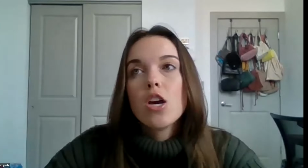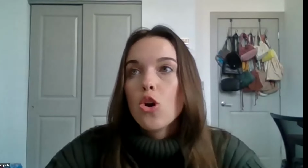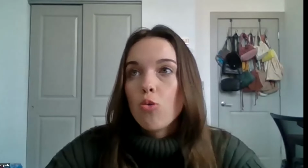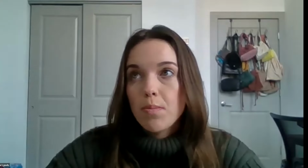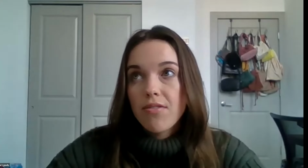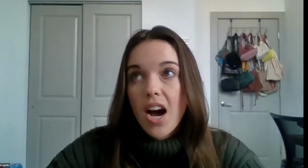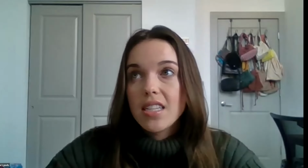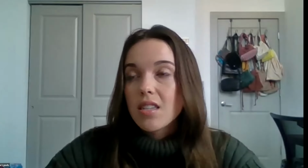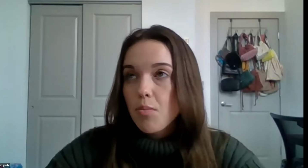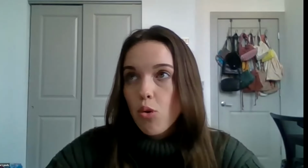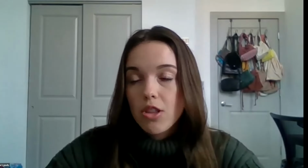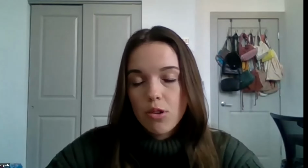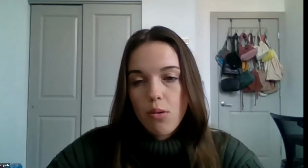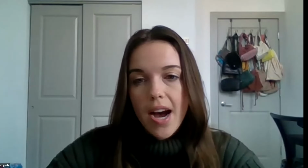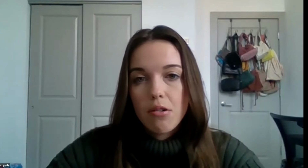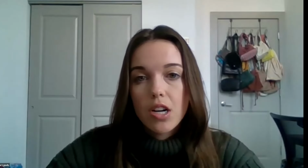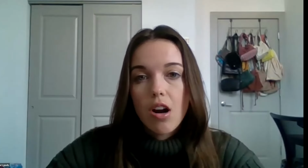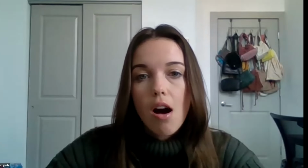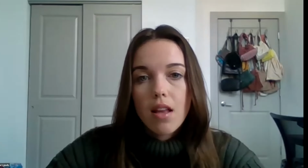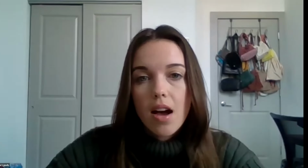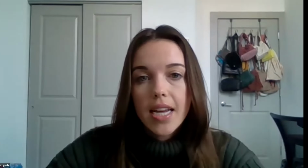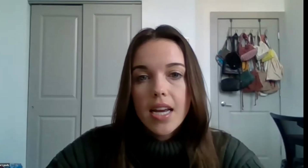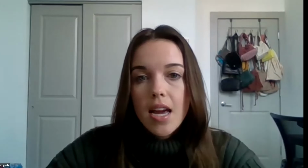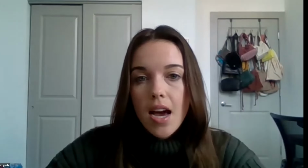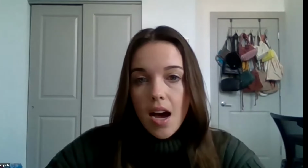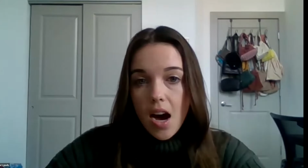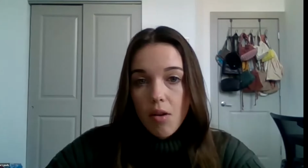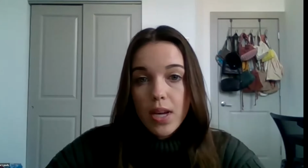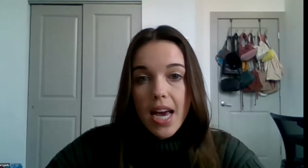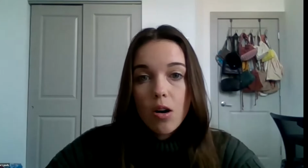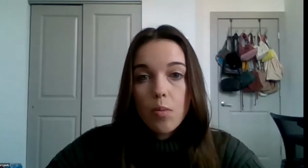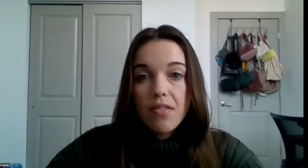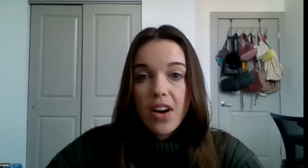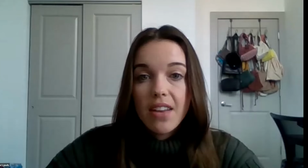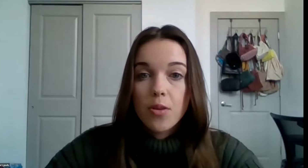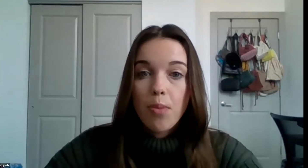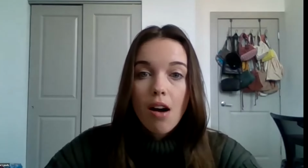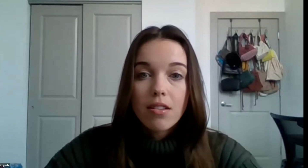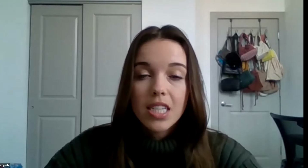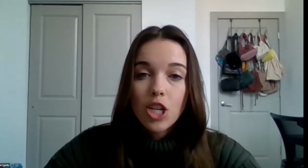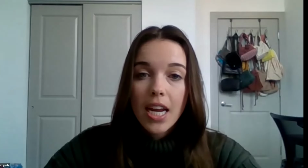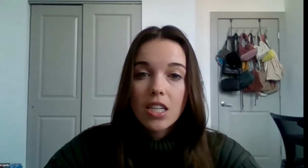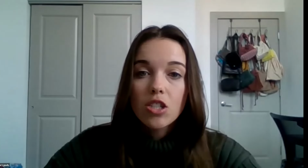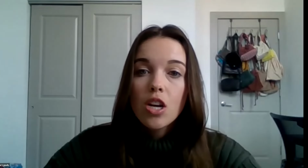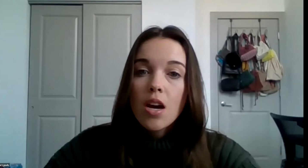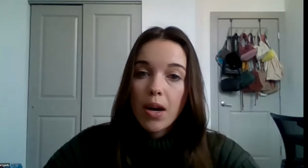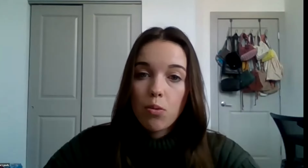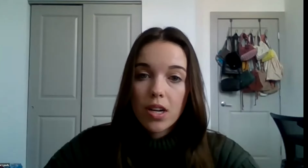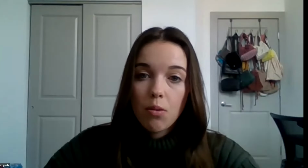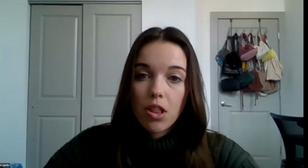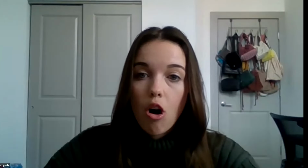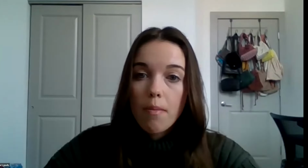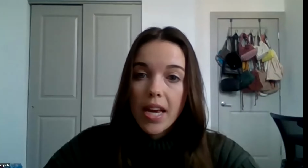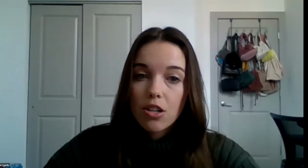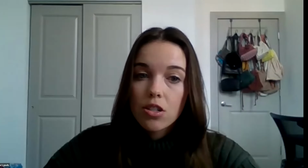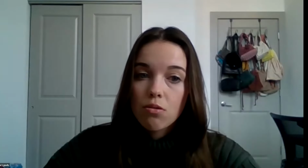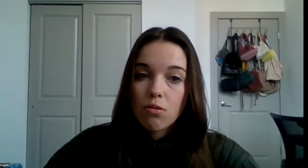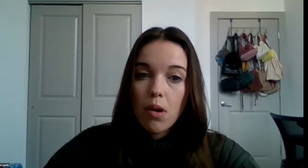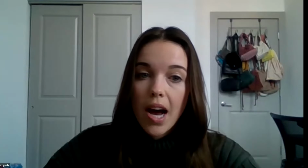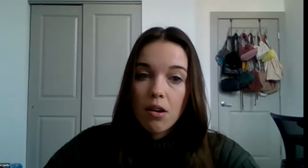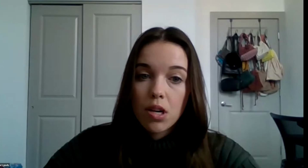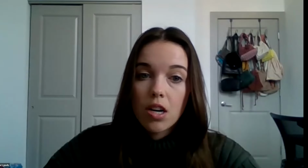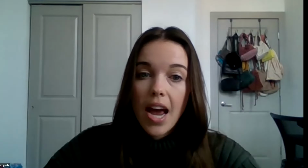steps. We provide support through our hotline. We help fight for policy change by working with